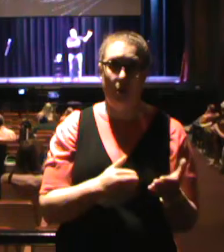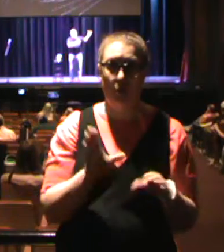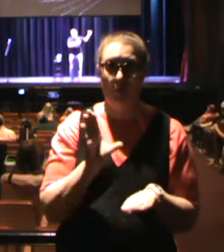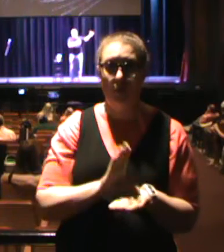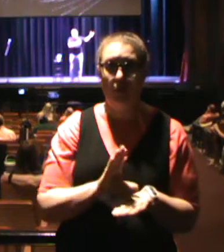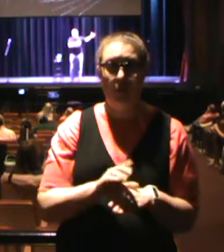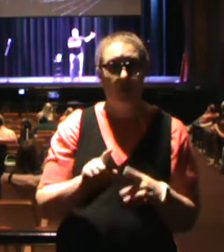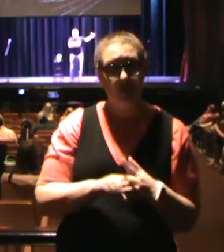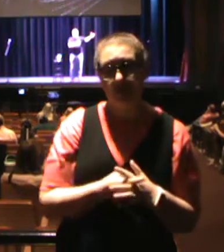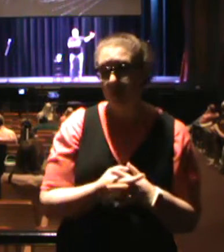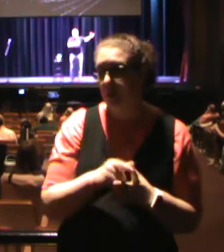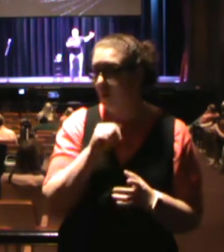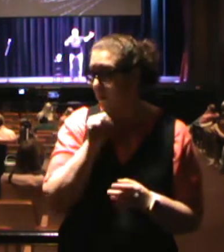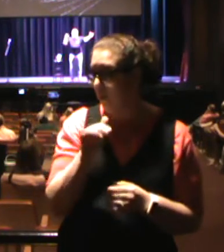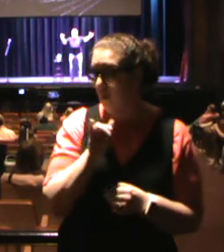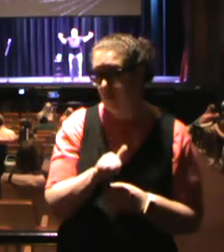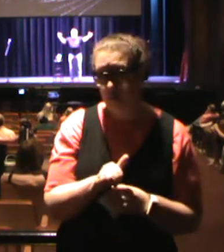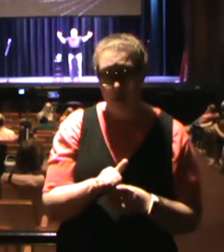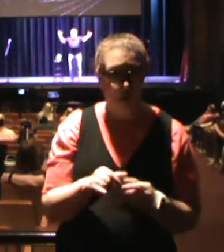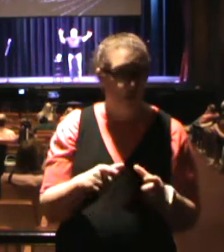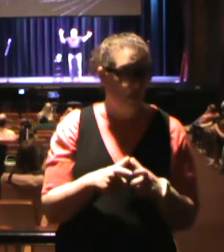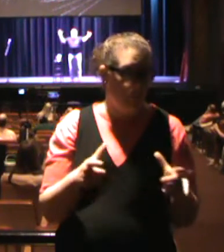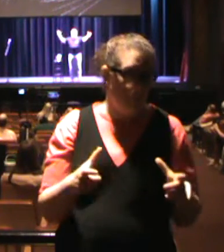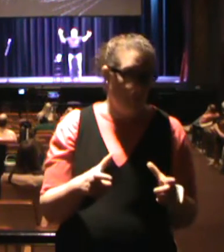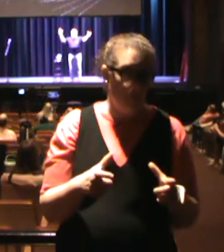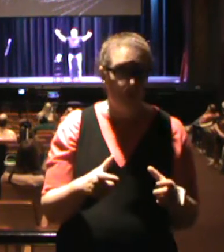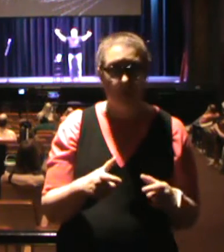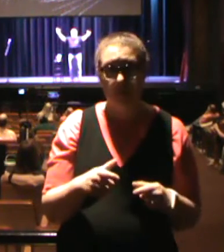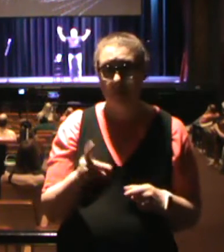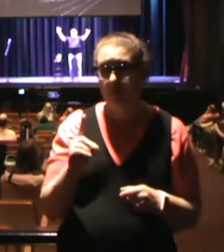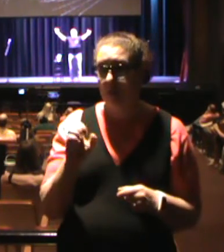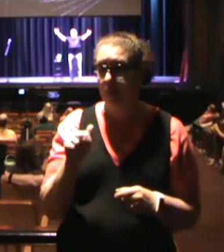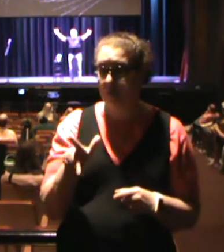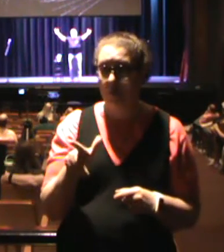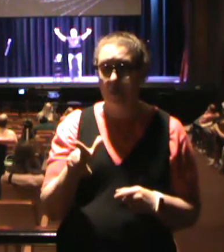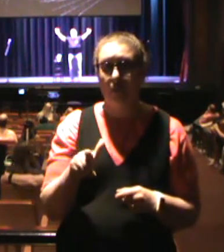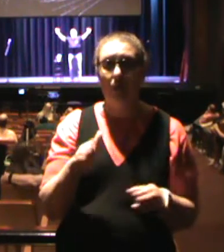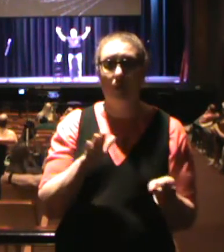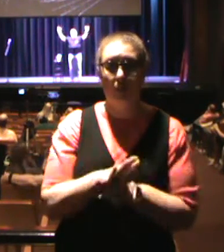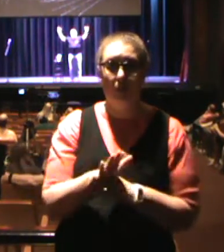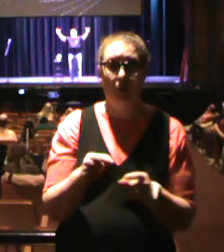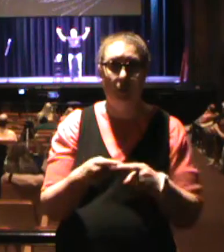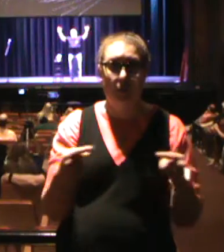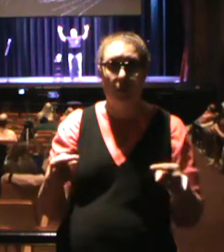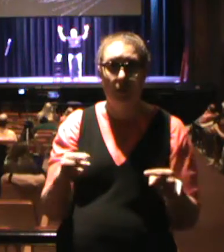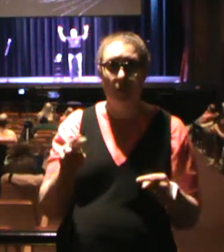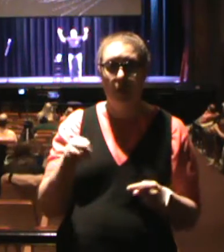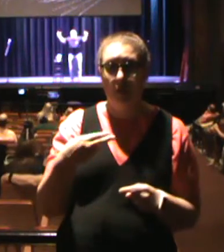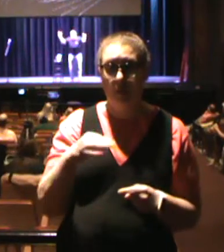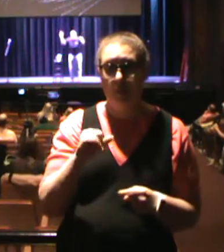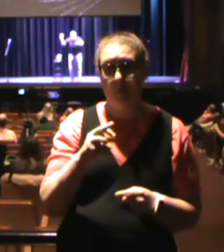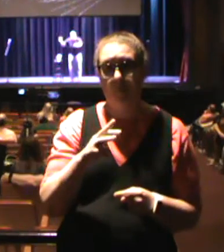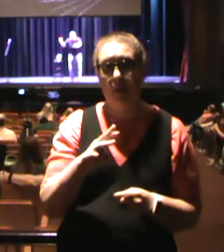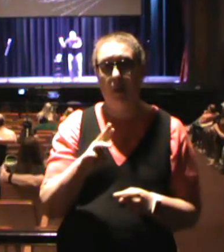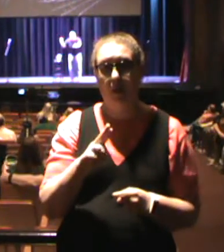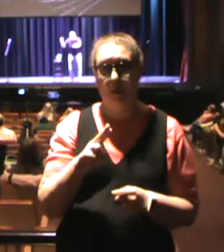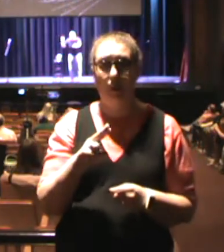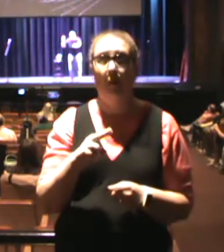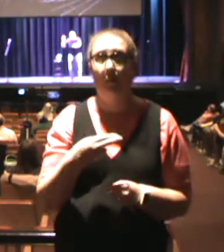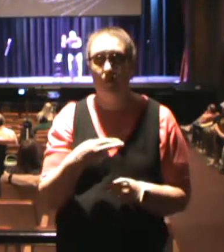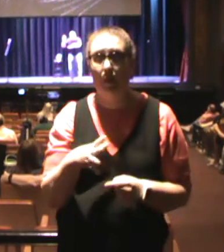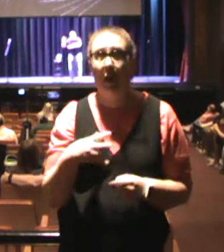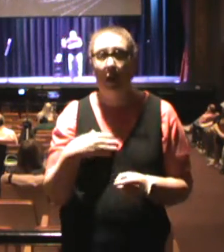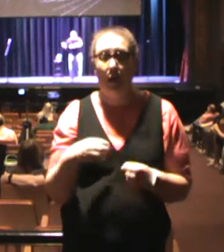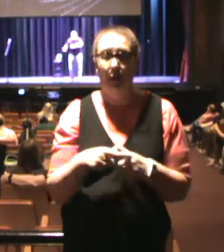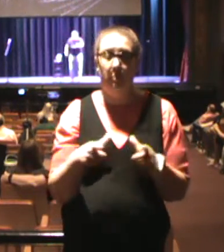out as not that big a deal, this guy who was completely opposed to Nehemiah was starting to have a major